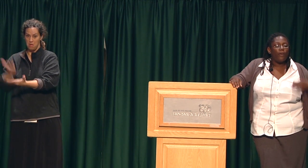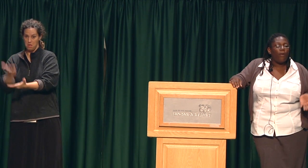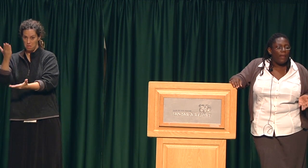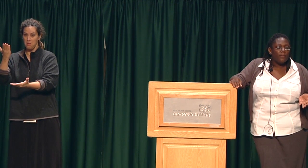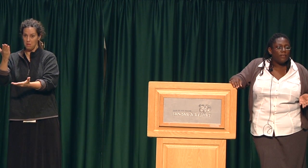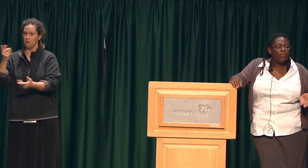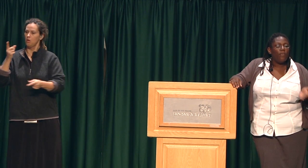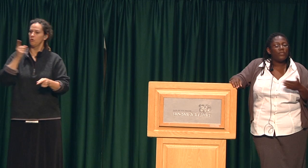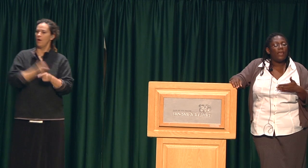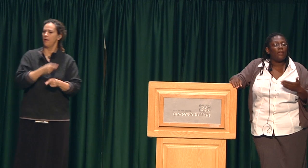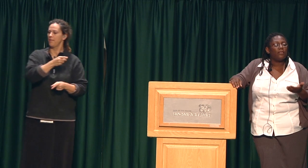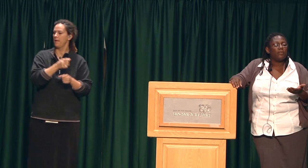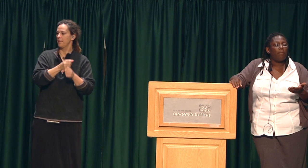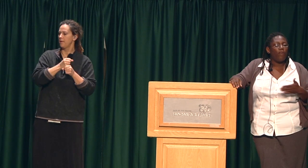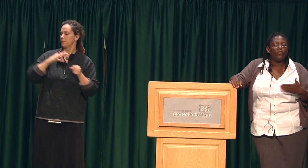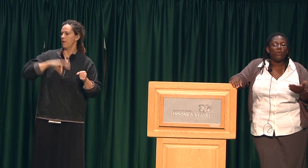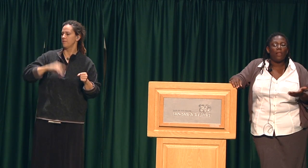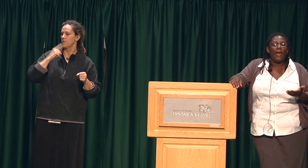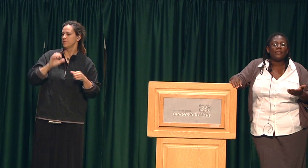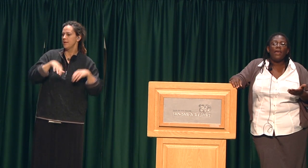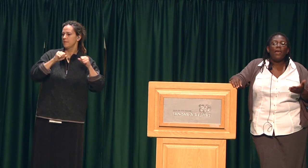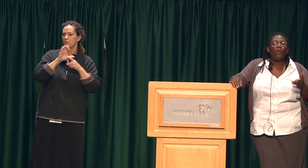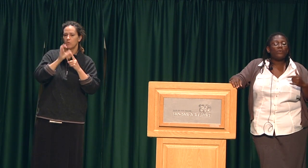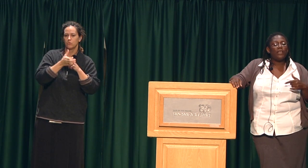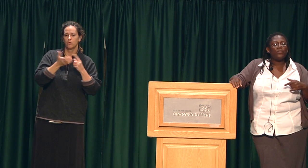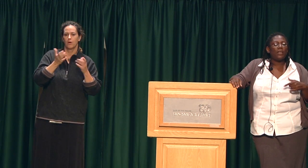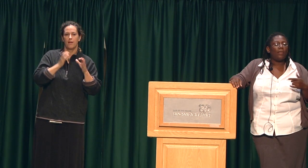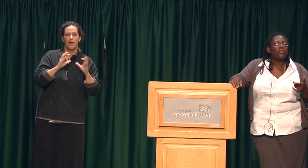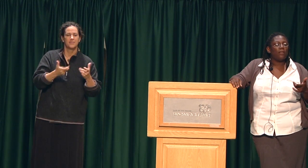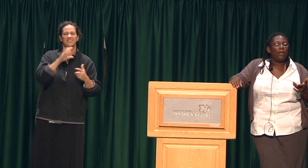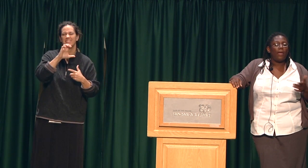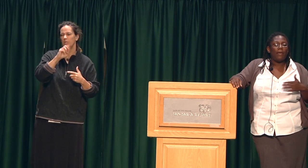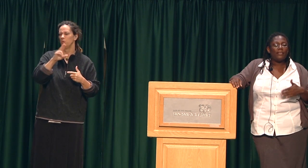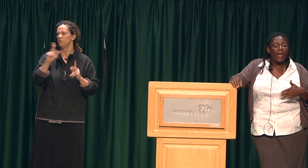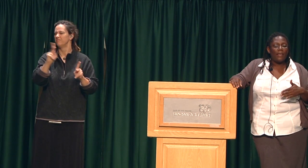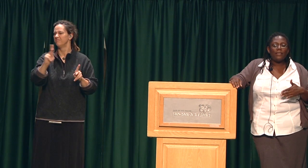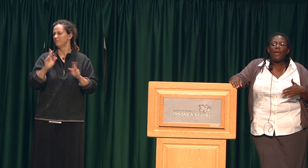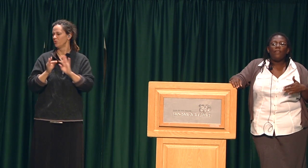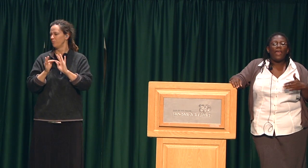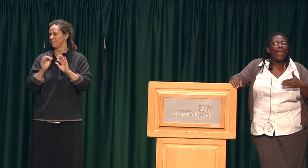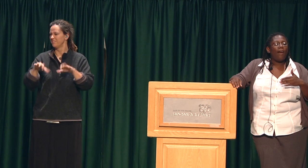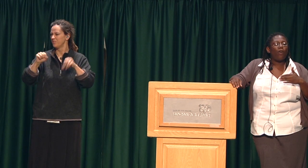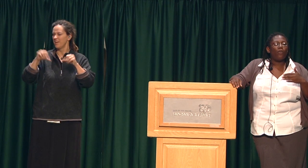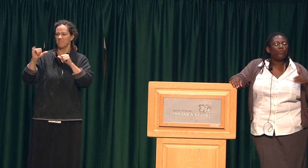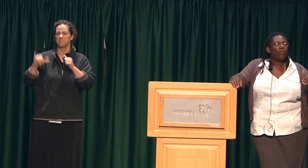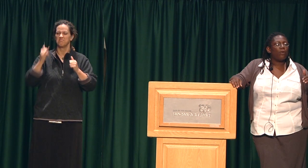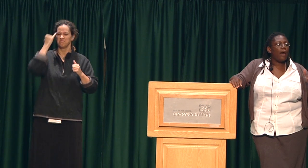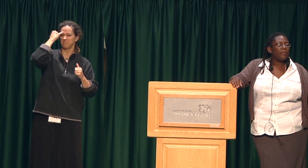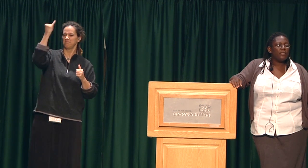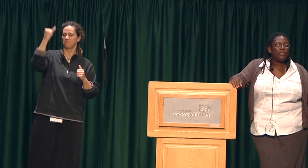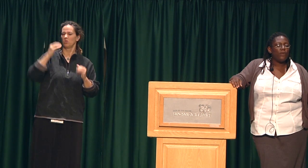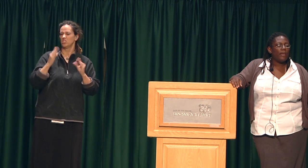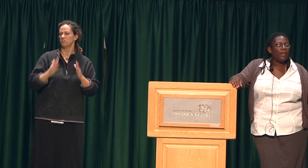can get their credits, you know, for taking some type of cultural class. And what's interesting, I looked on the AMA site, they have